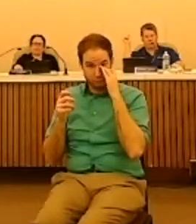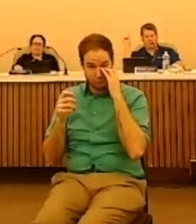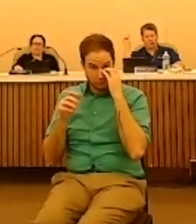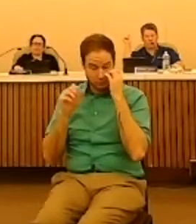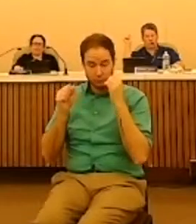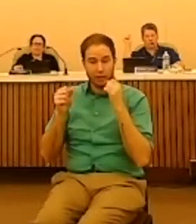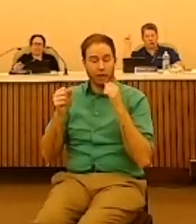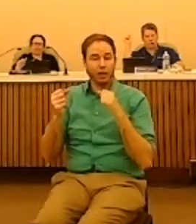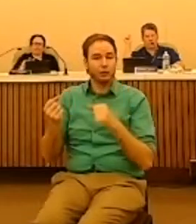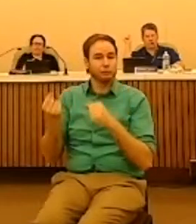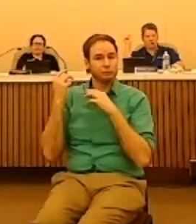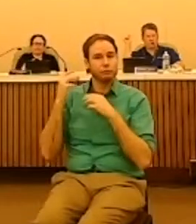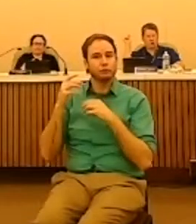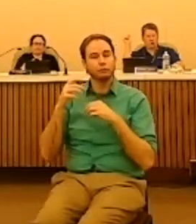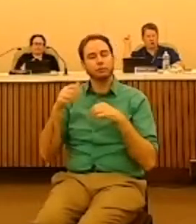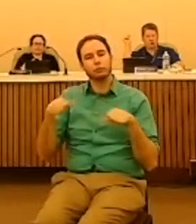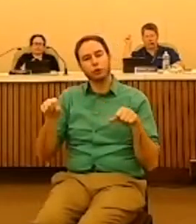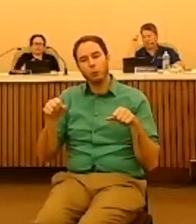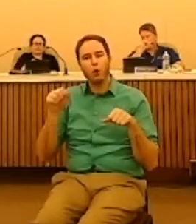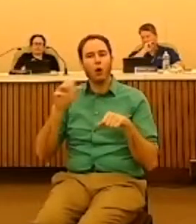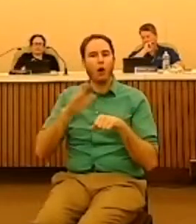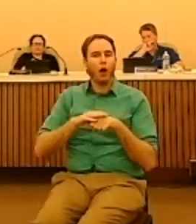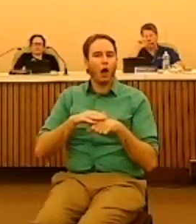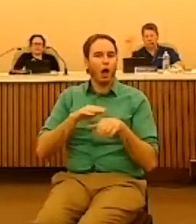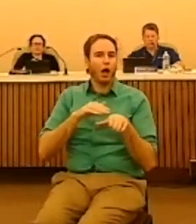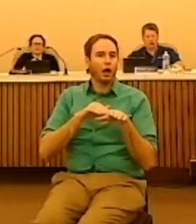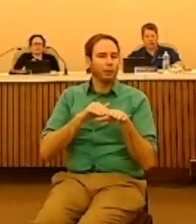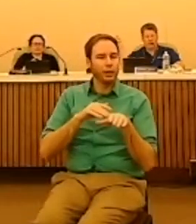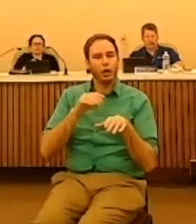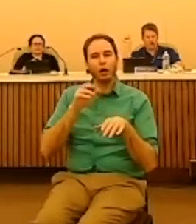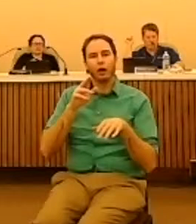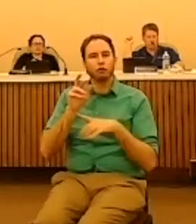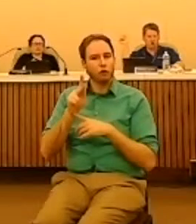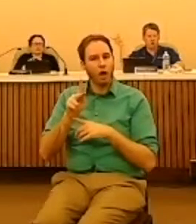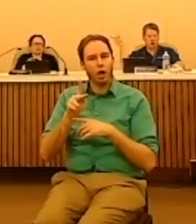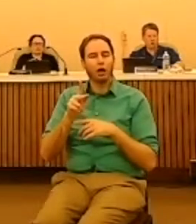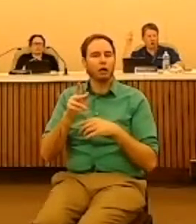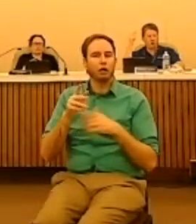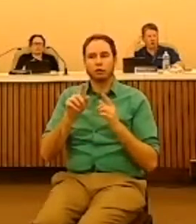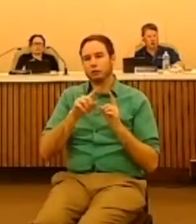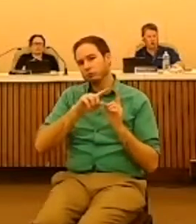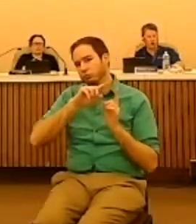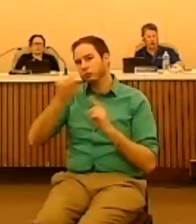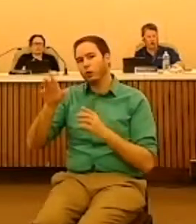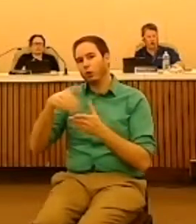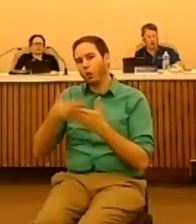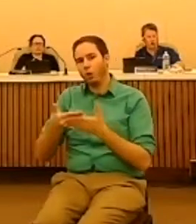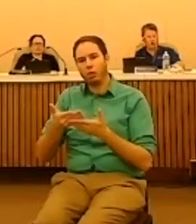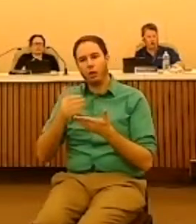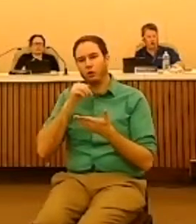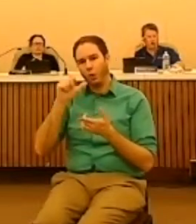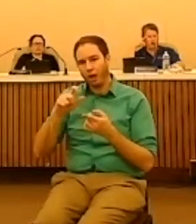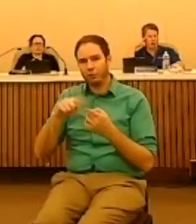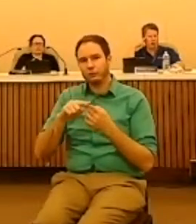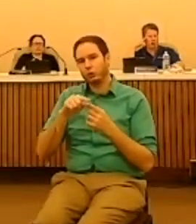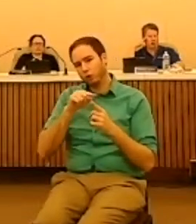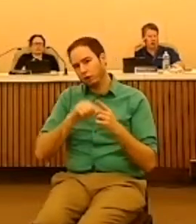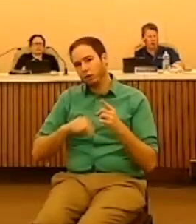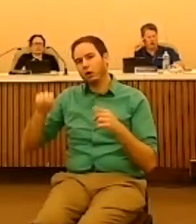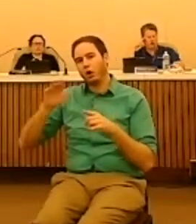or their four-wheeler in the back of a pickup or on a trailer, go there and get right to the thing without going down the